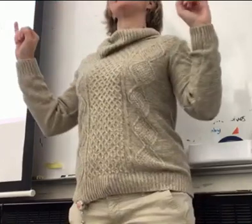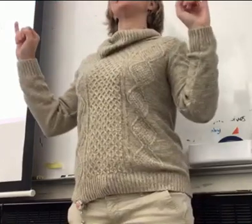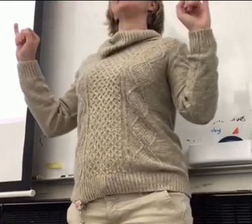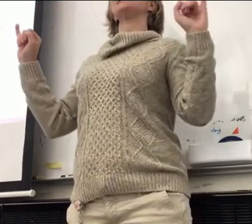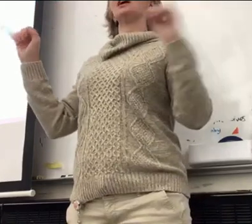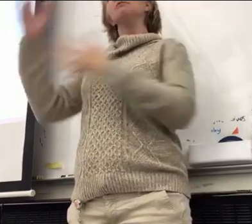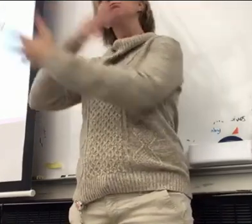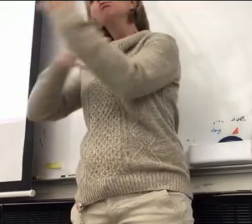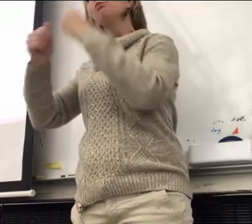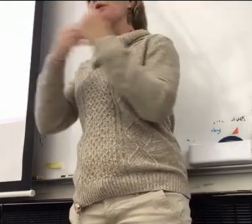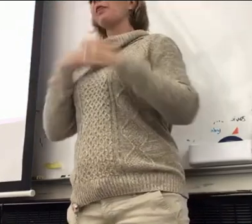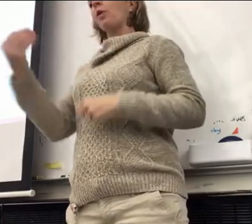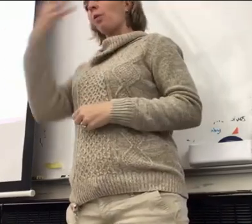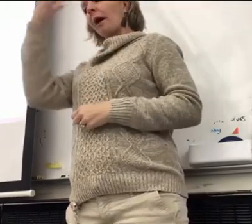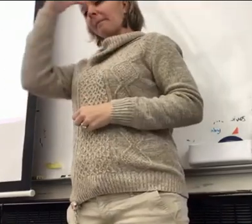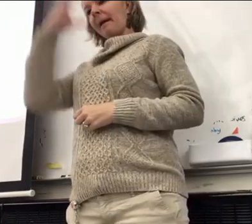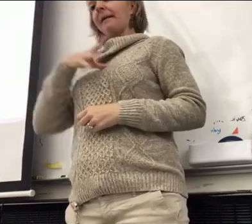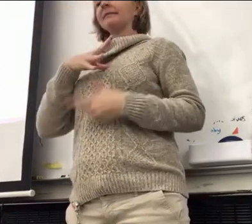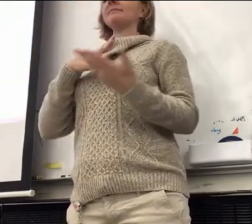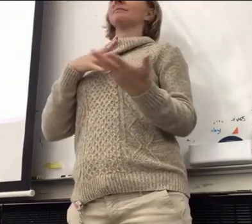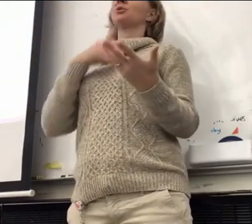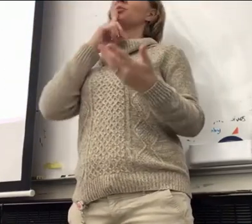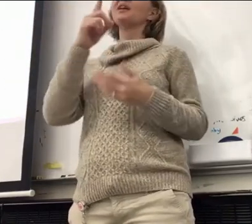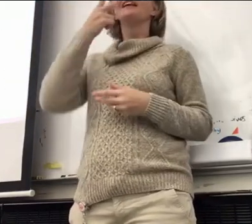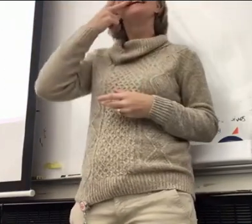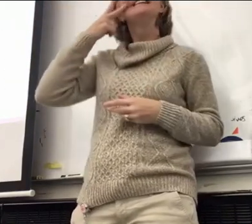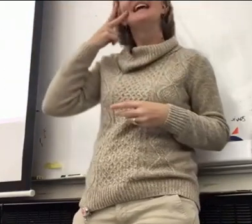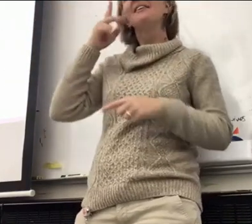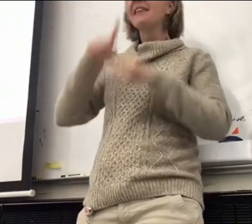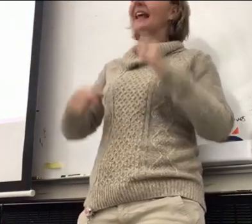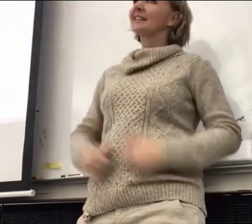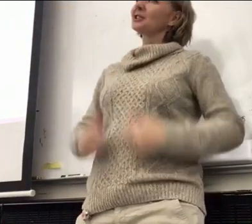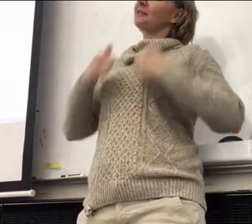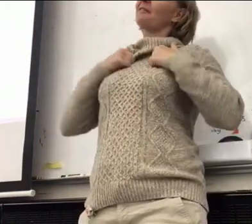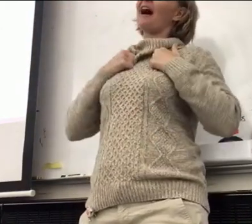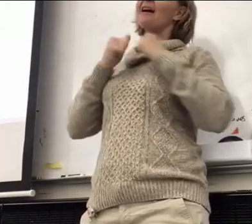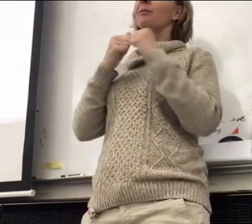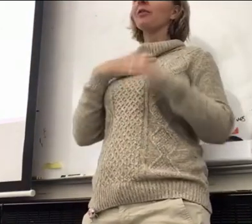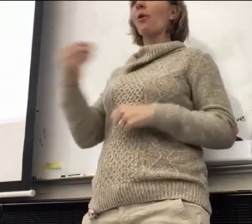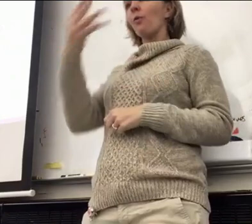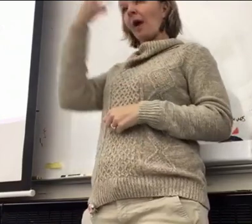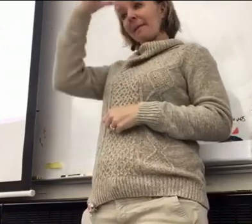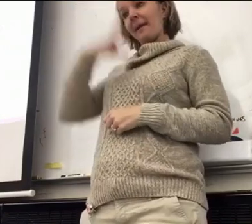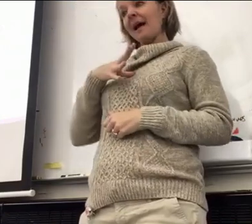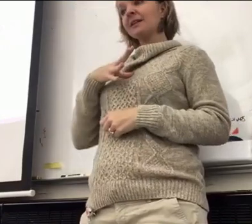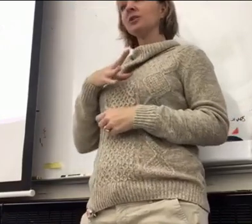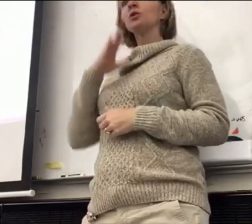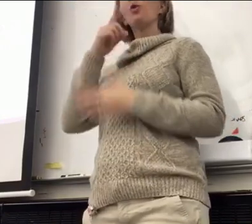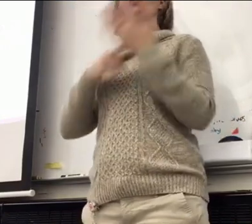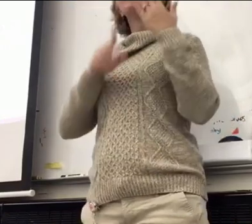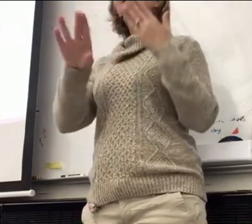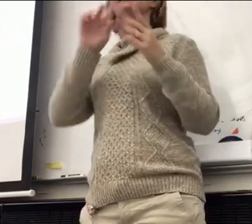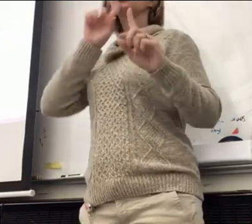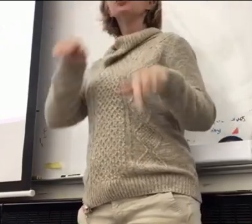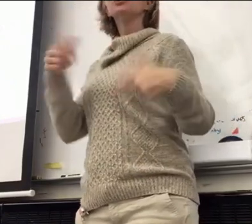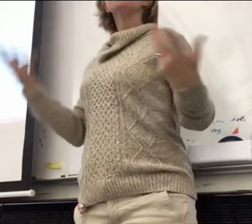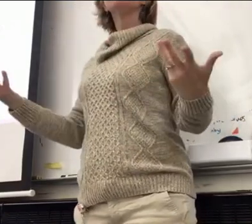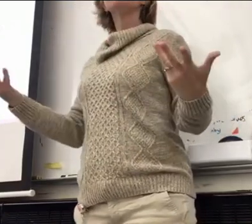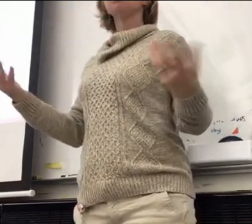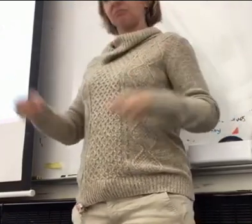white man. Basically, these natives cannot survive in the vicinity of the white man, so what is Jackson's solution to help them